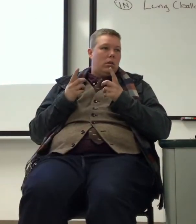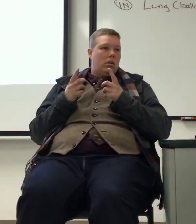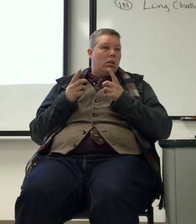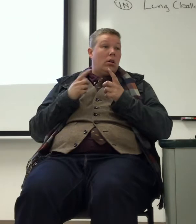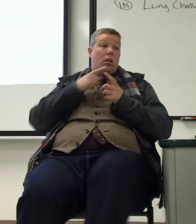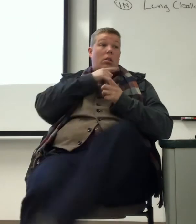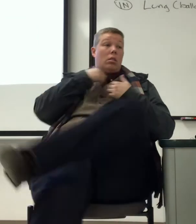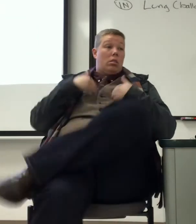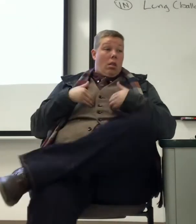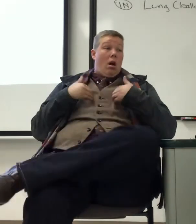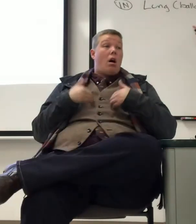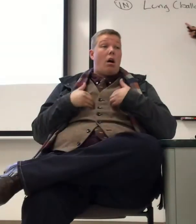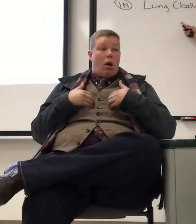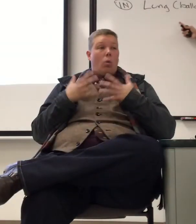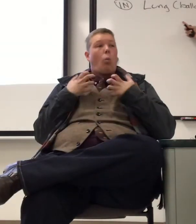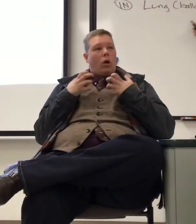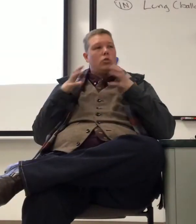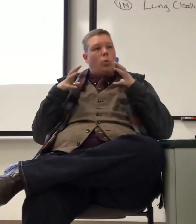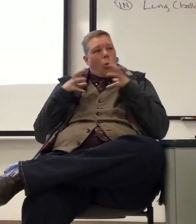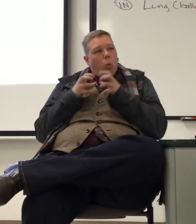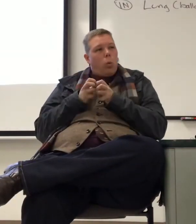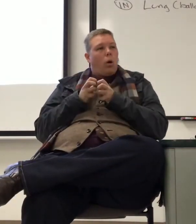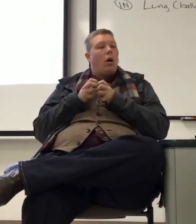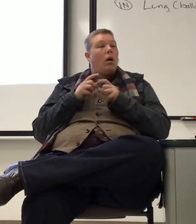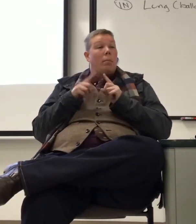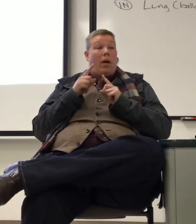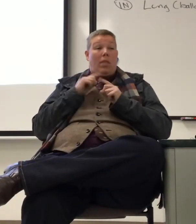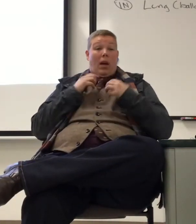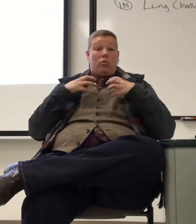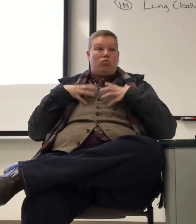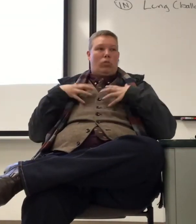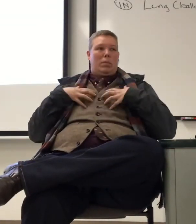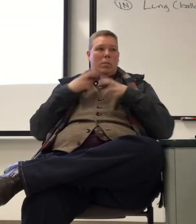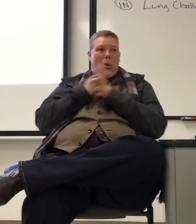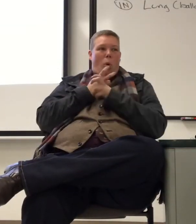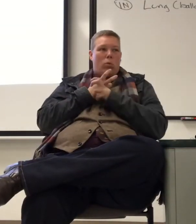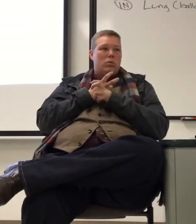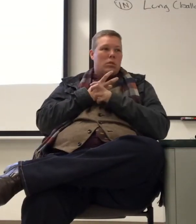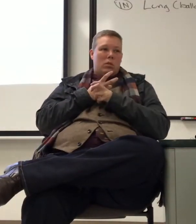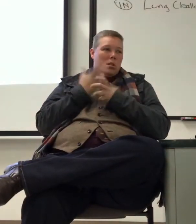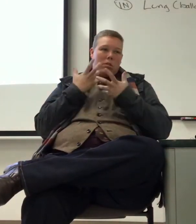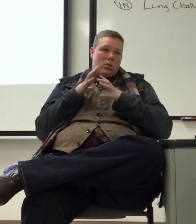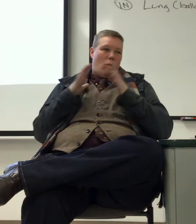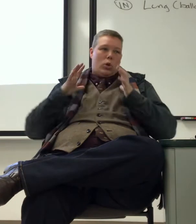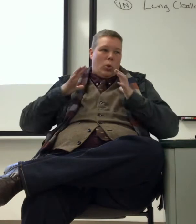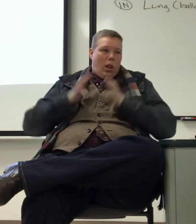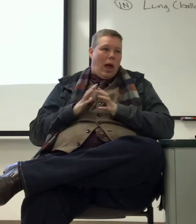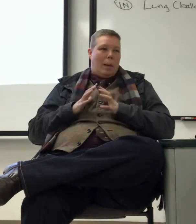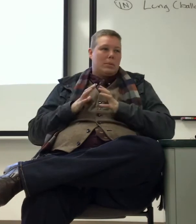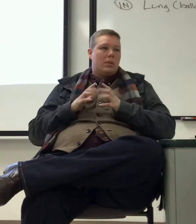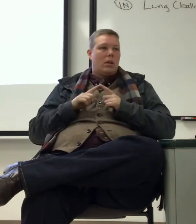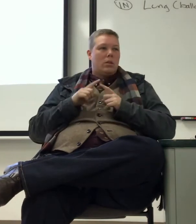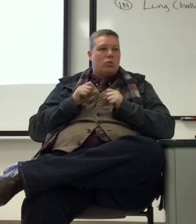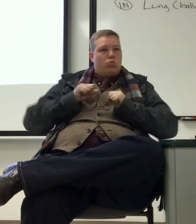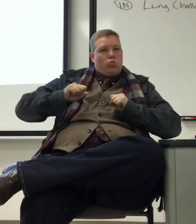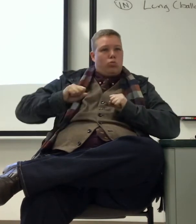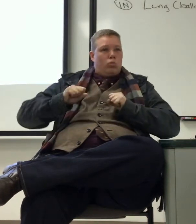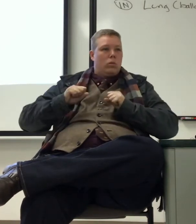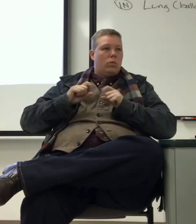The lung does, but the stiff rib cage does not want to collapse. It resists collapsing. It's a